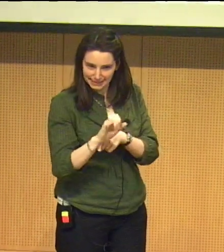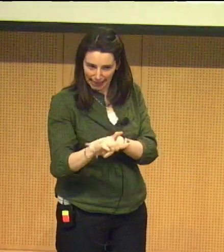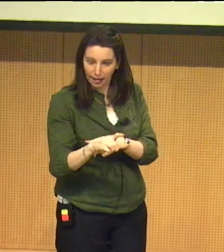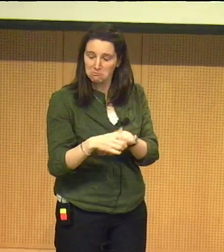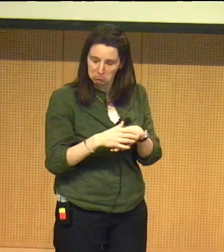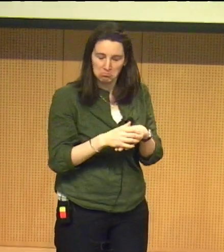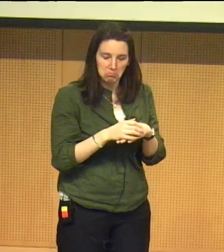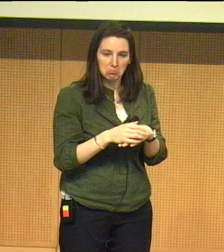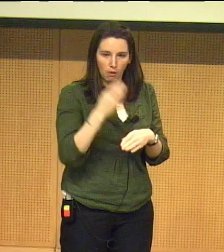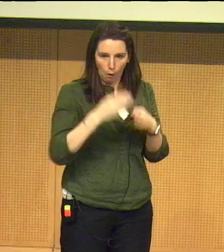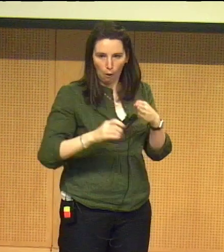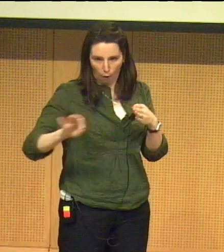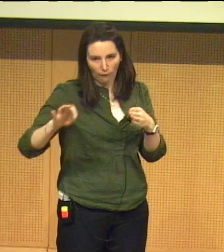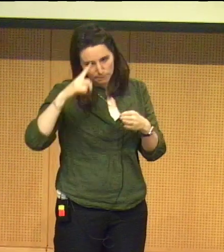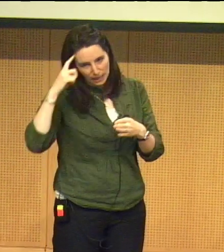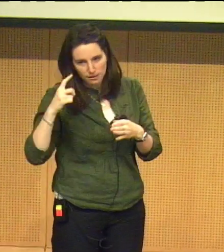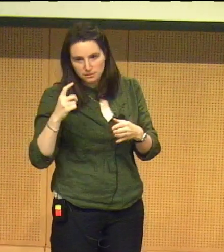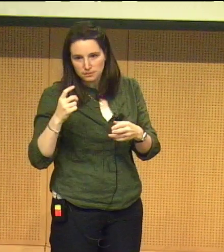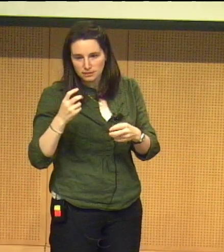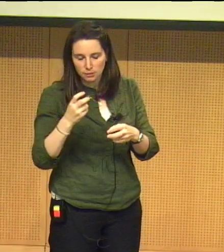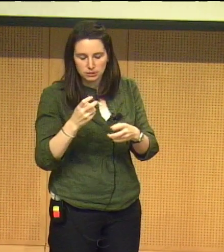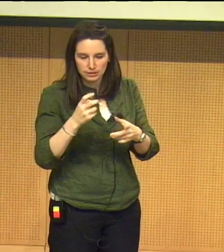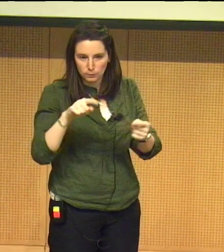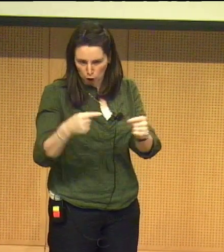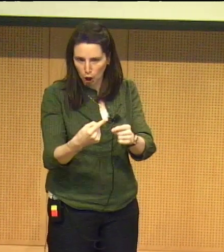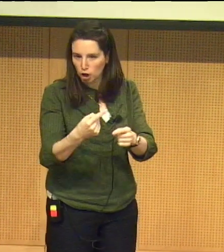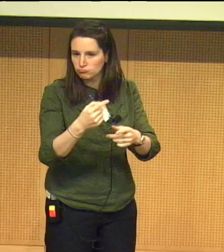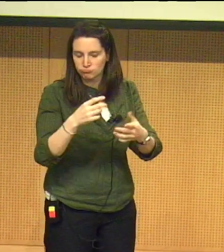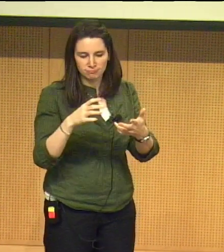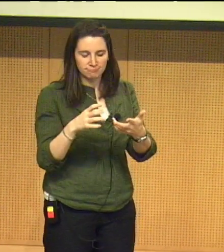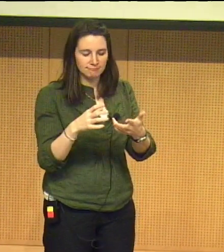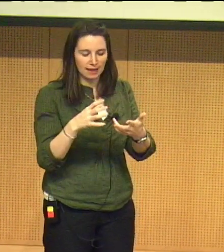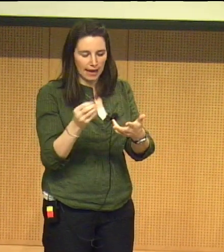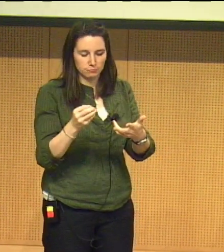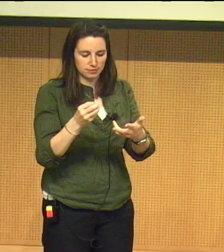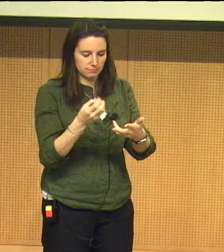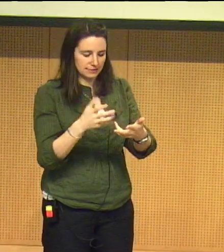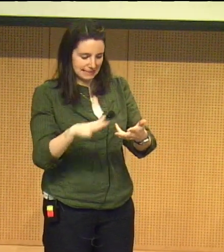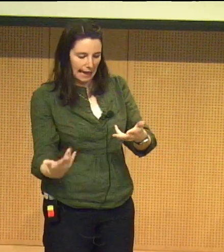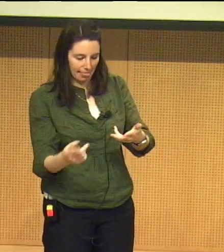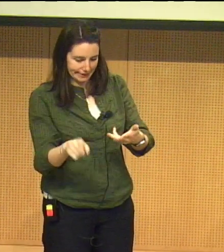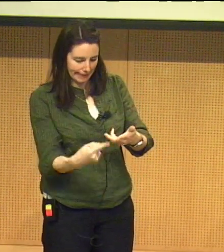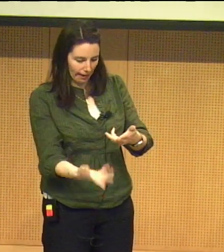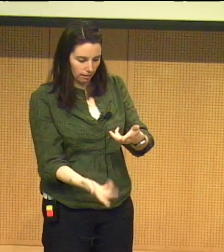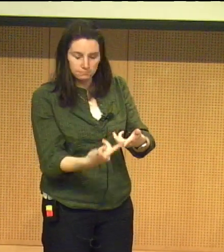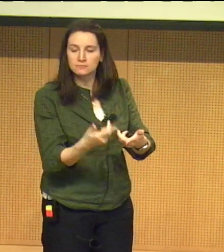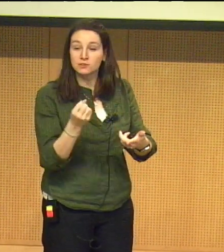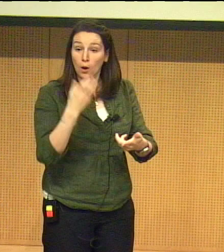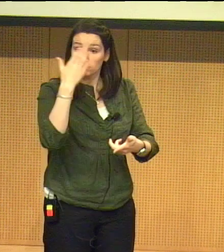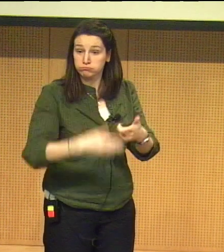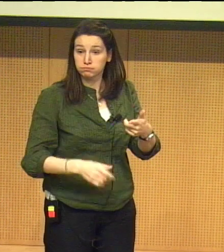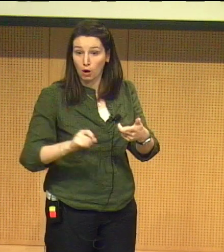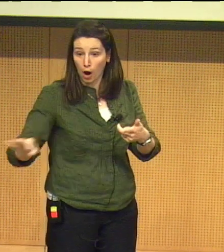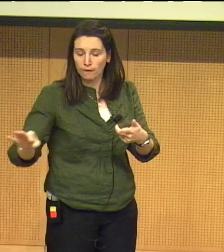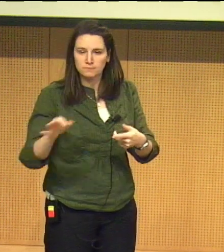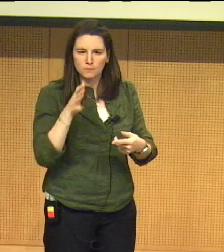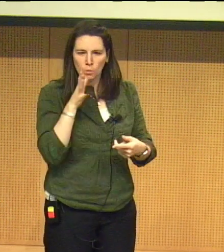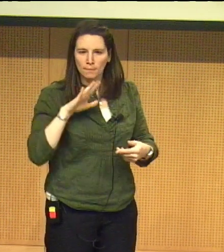on her cat. The cat's tail, it had come off because it was hurt. The tail was dead, and so it had to